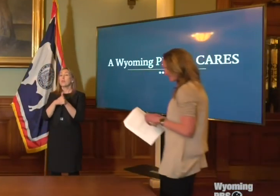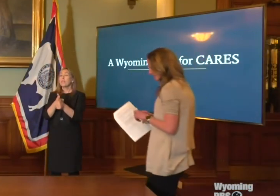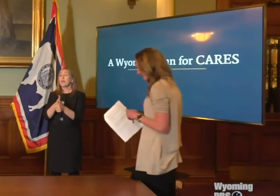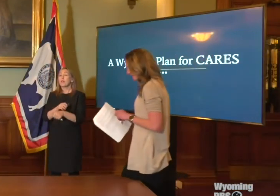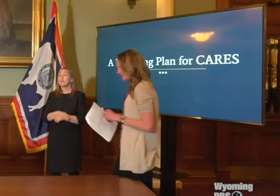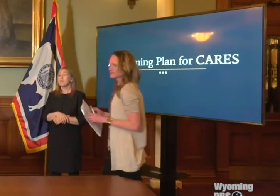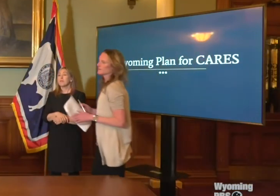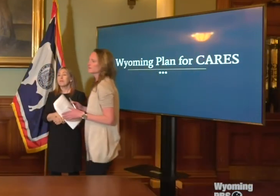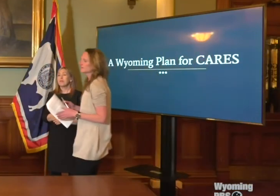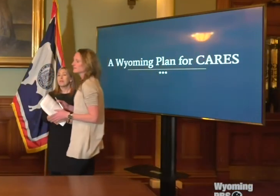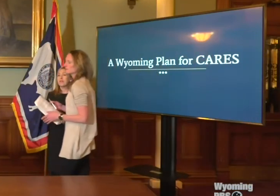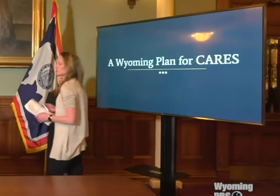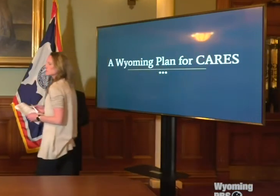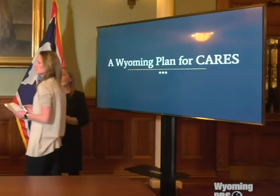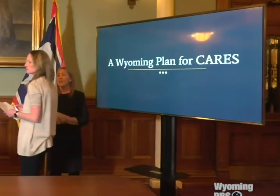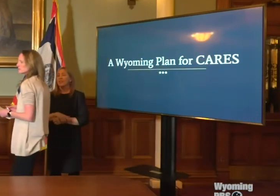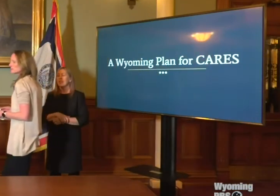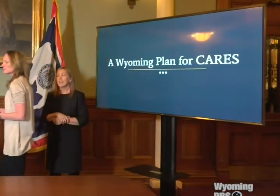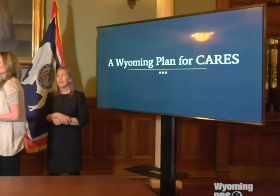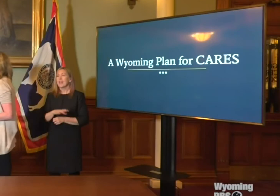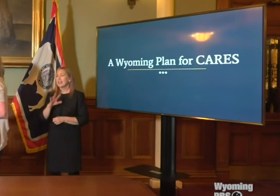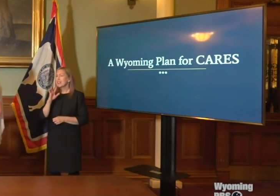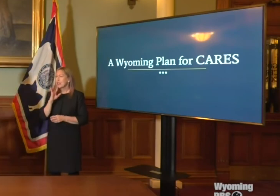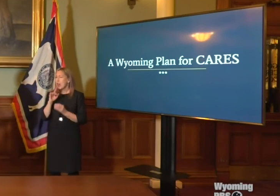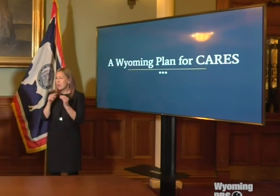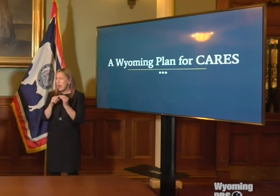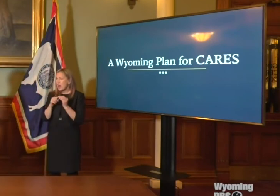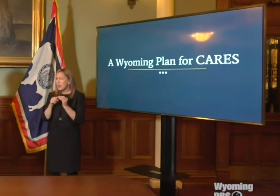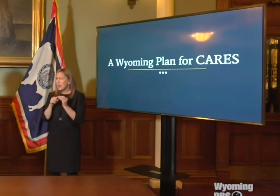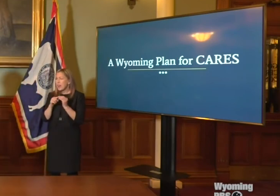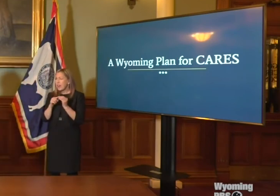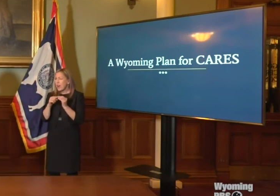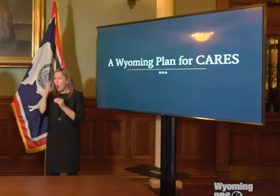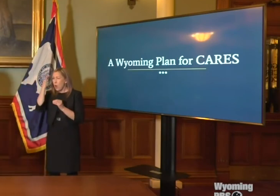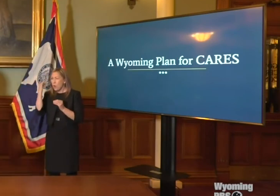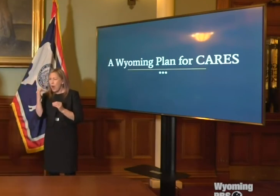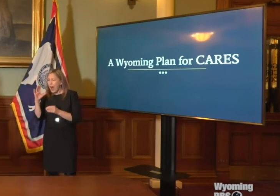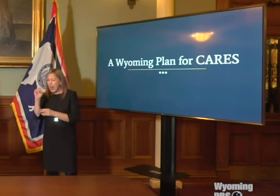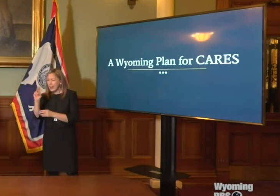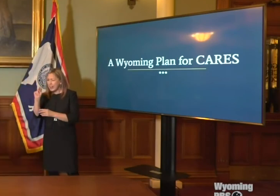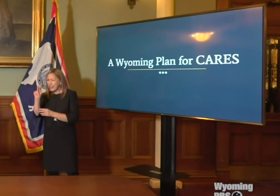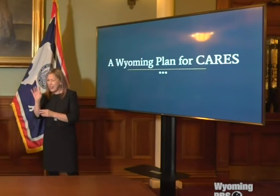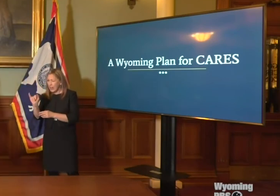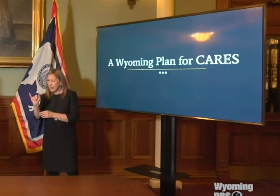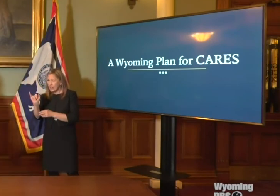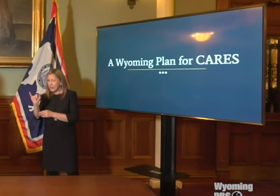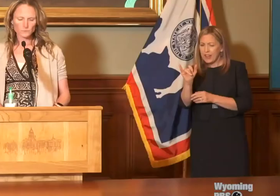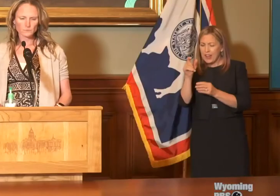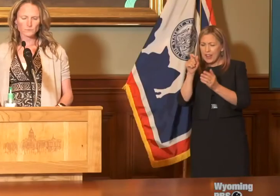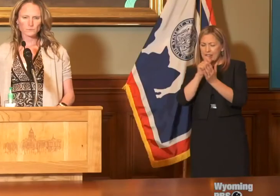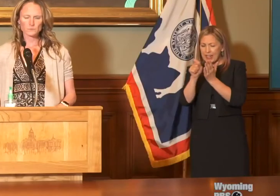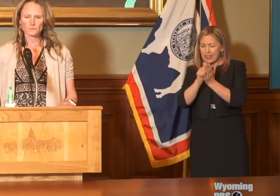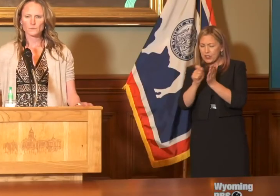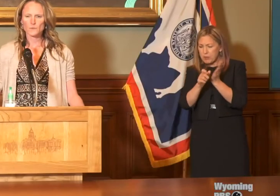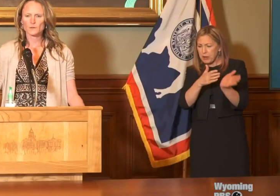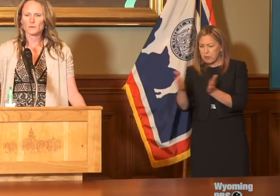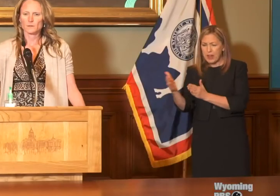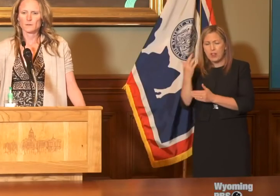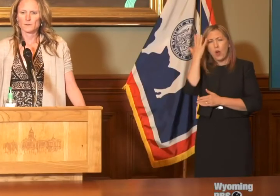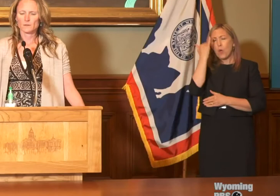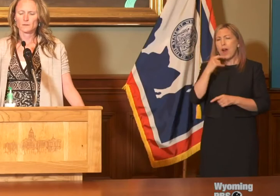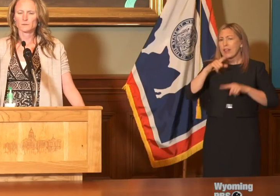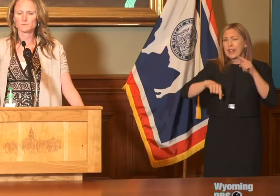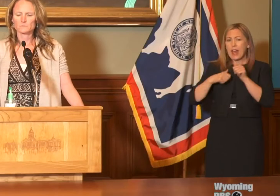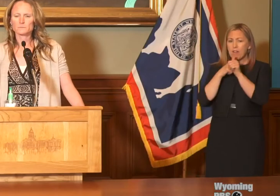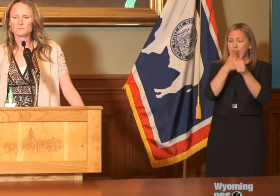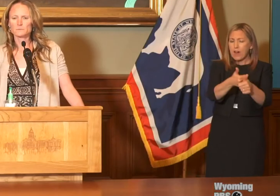Can you kind of talk about what the difference between, like, why counties need specific plans and why they can't maybe just follow the state orders? Can you kind of talk